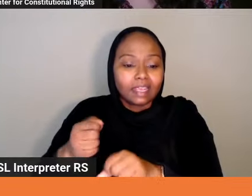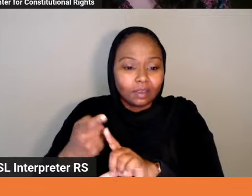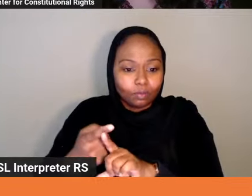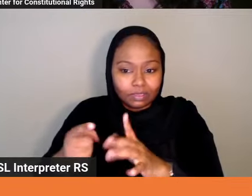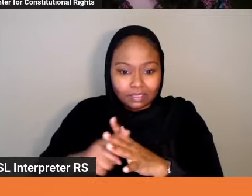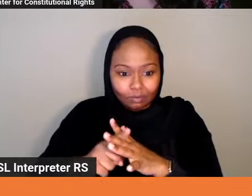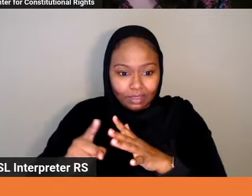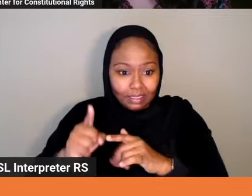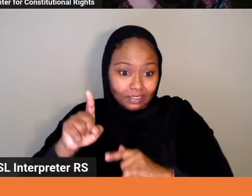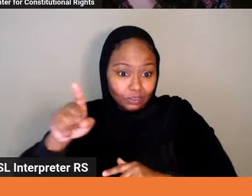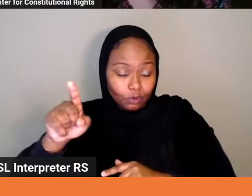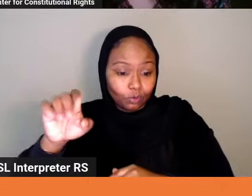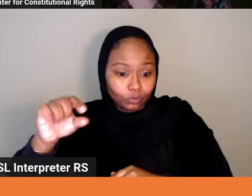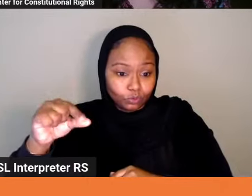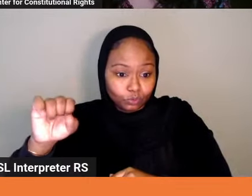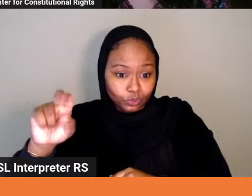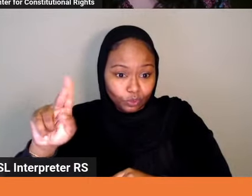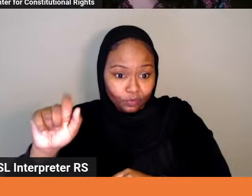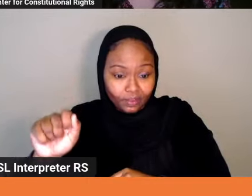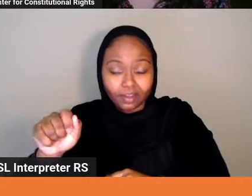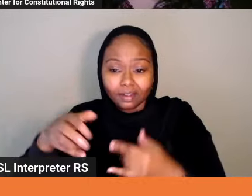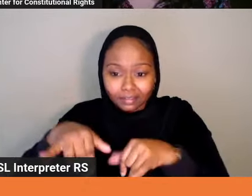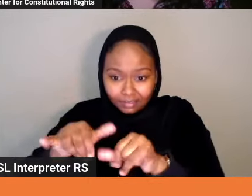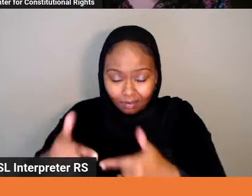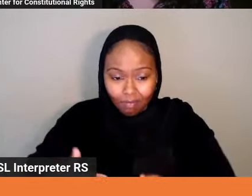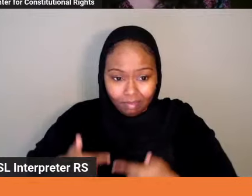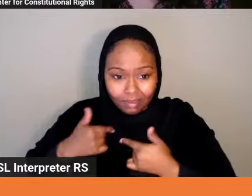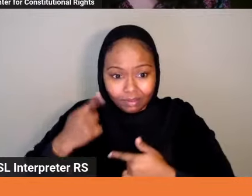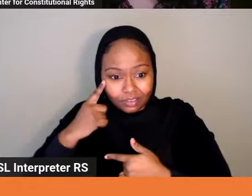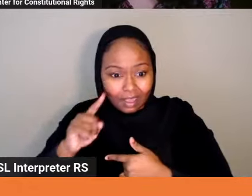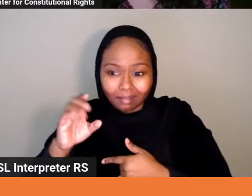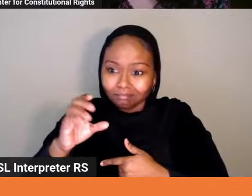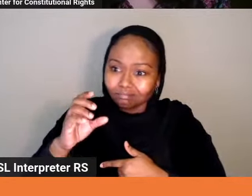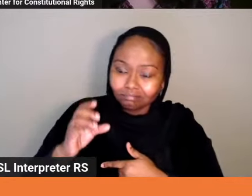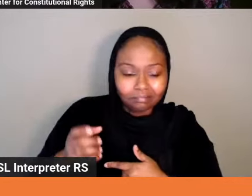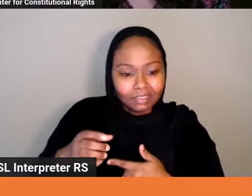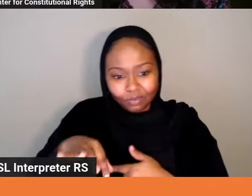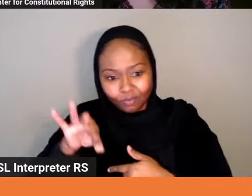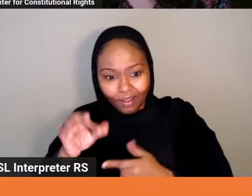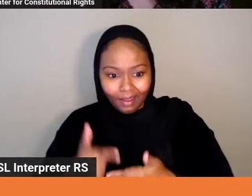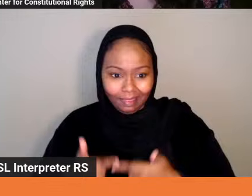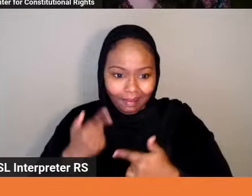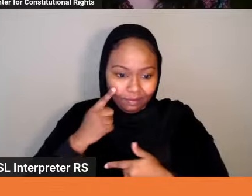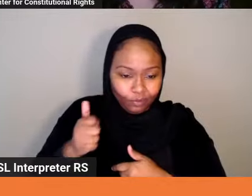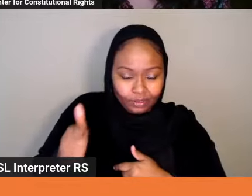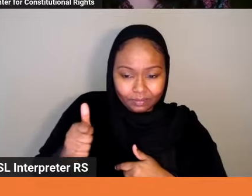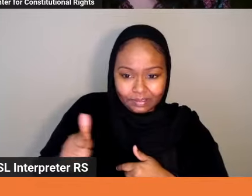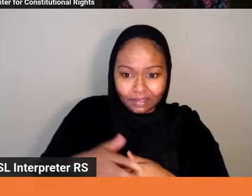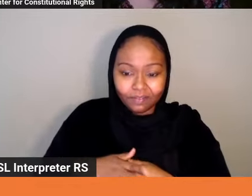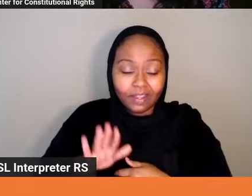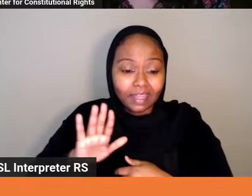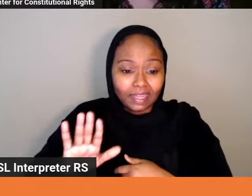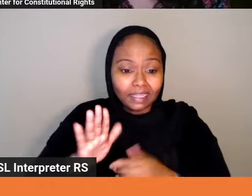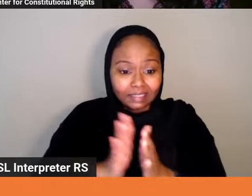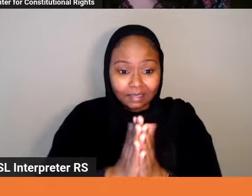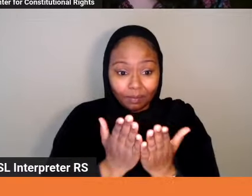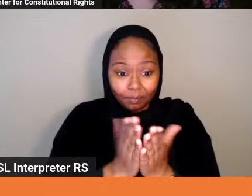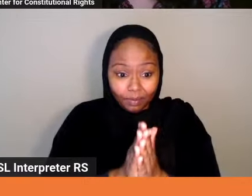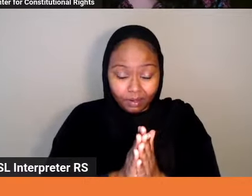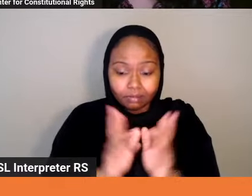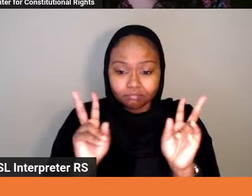make a new life for himself and to shed the designation of suspected terrorist. His memoir, Don't Forget Us